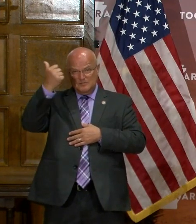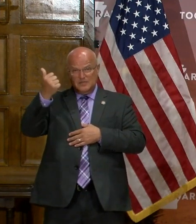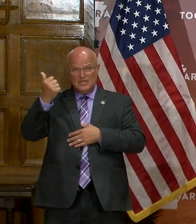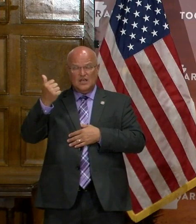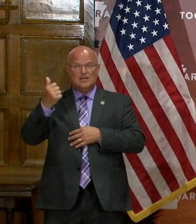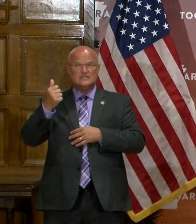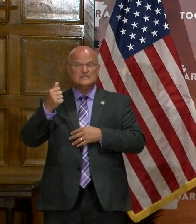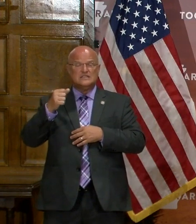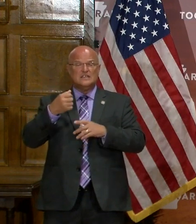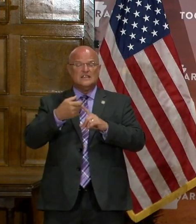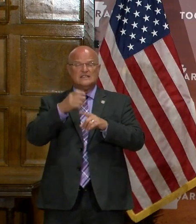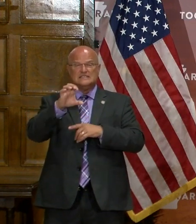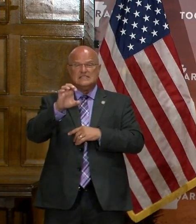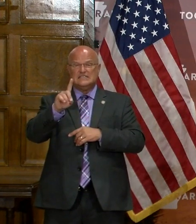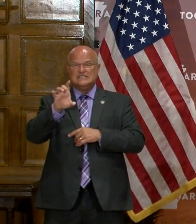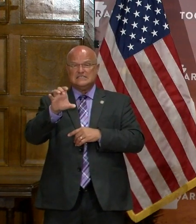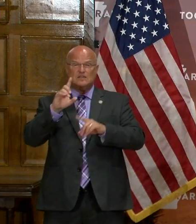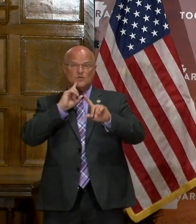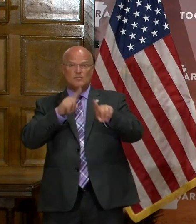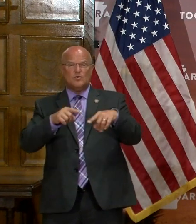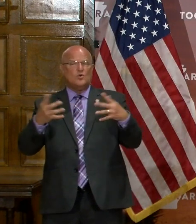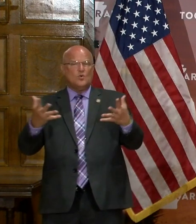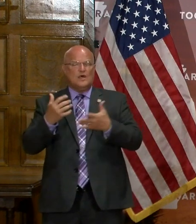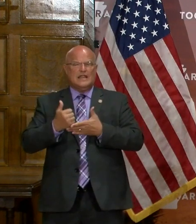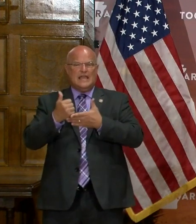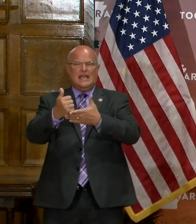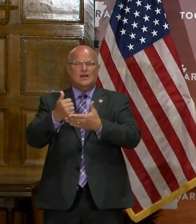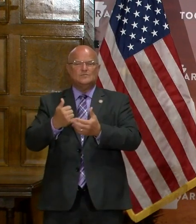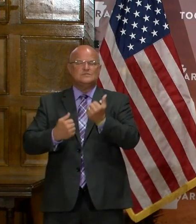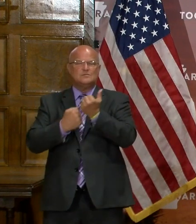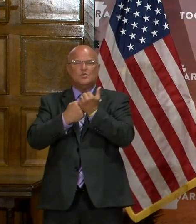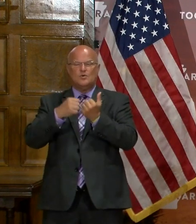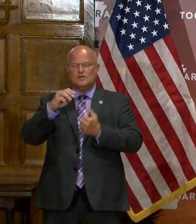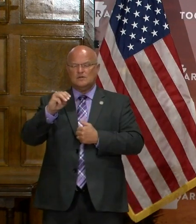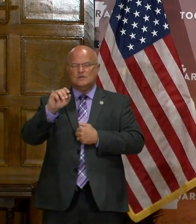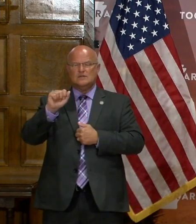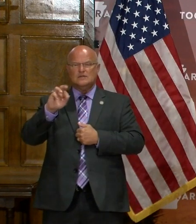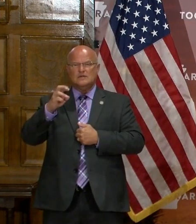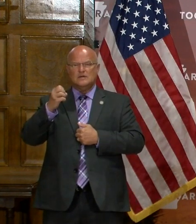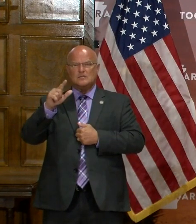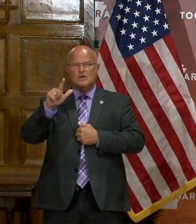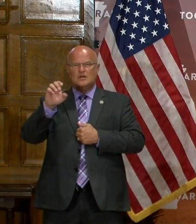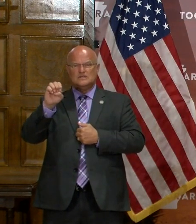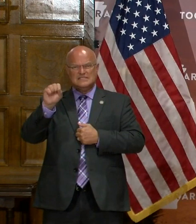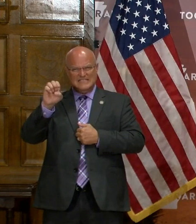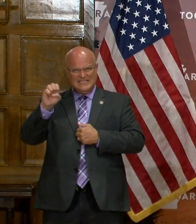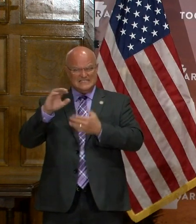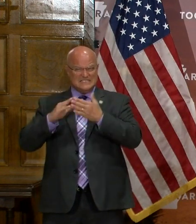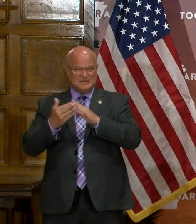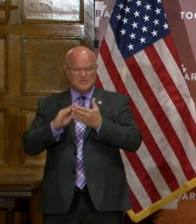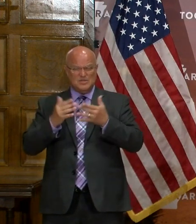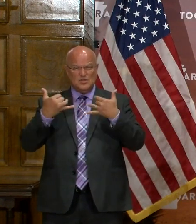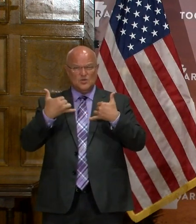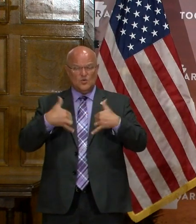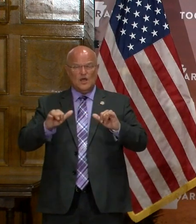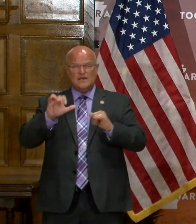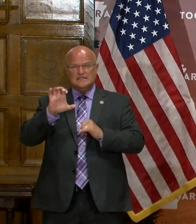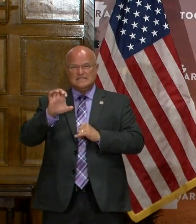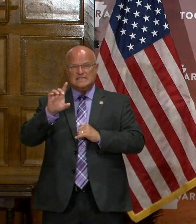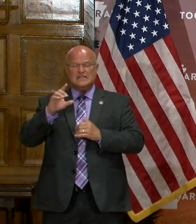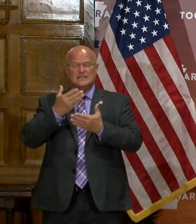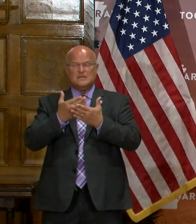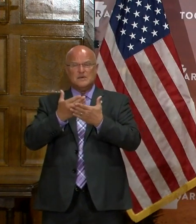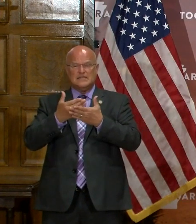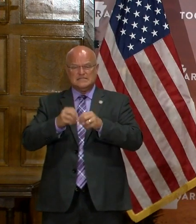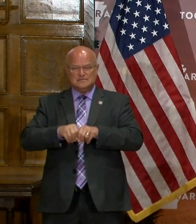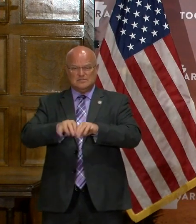the CDC report. Was just curious what could be done to help support the Marshallese community while CARES Act funding is still to be distributed.